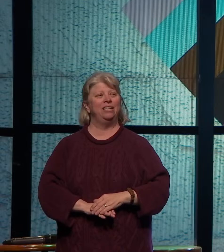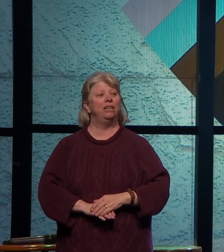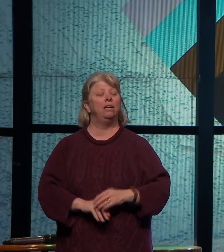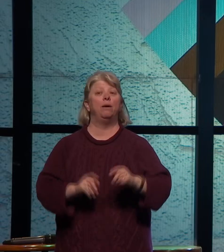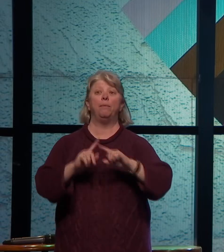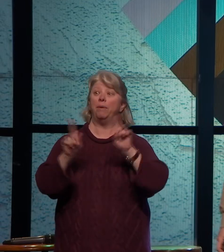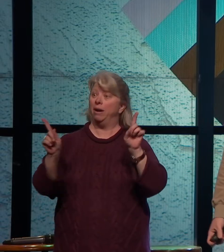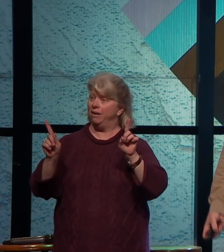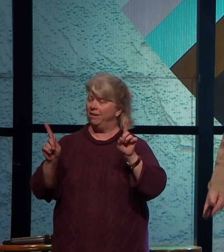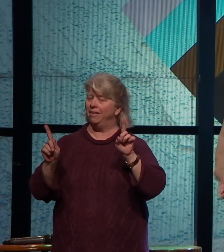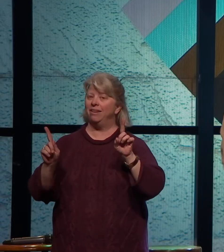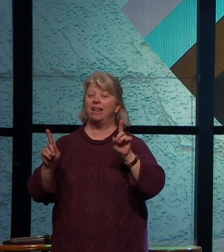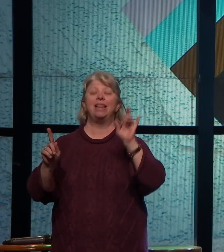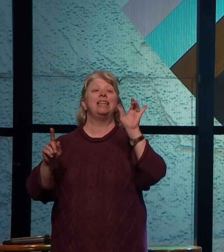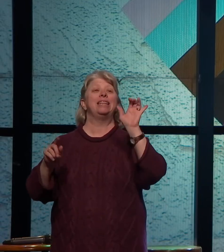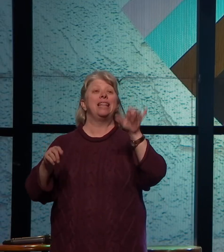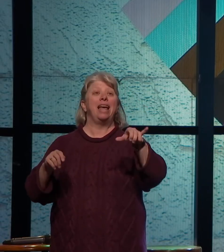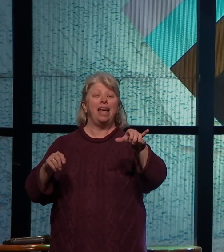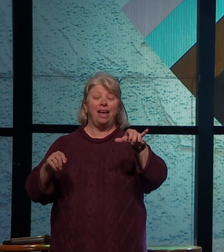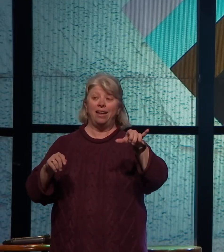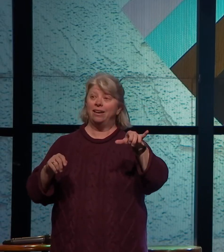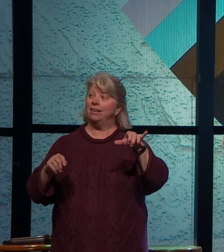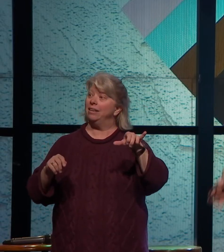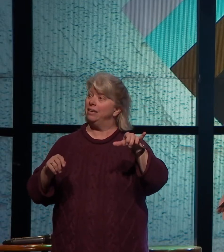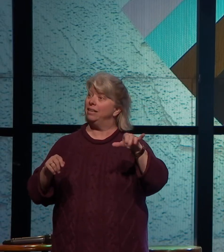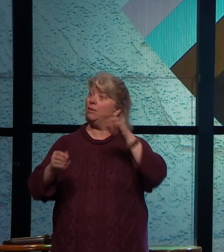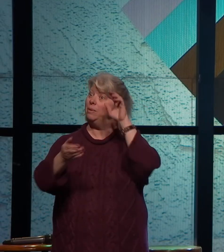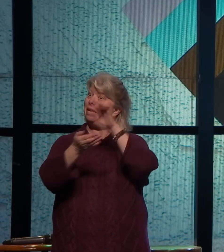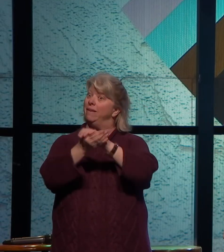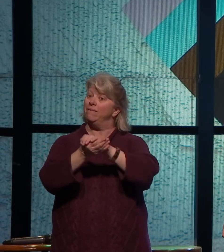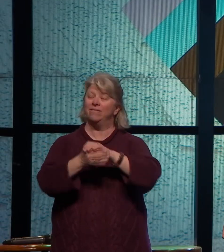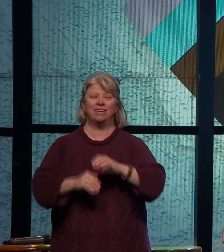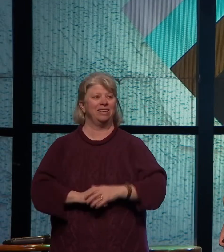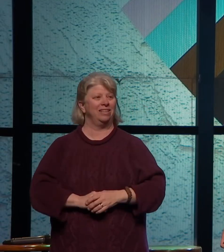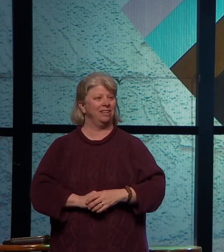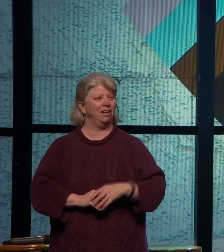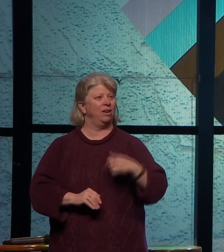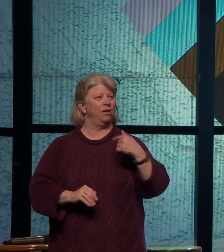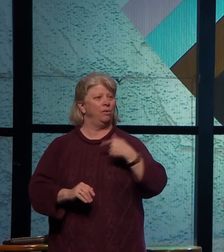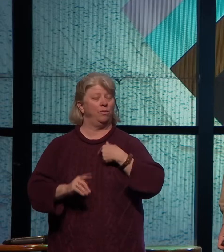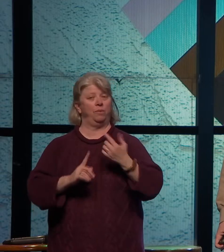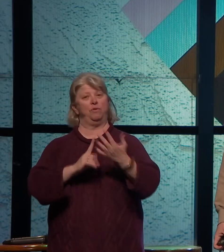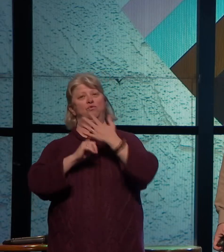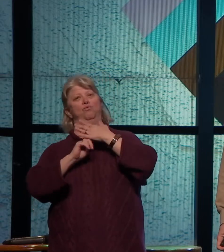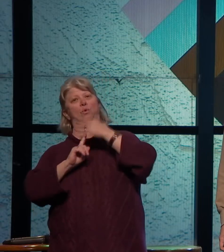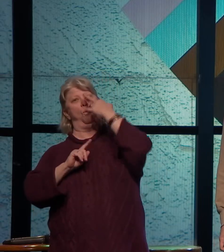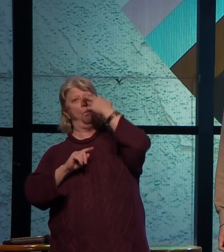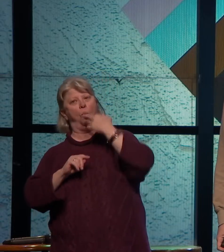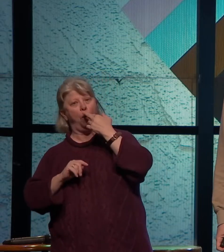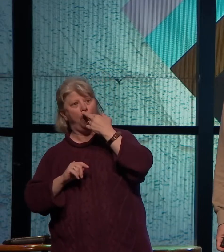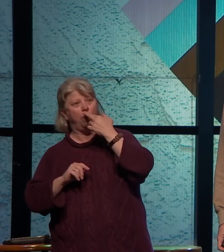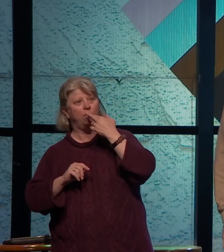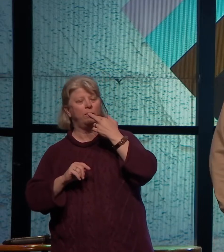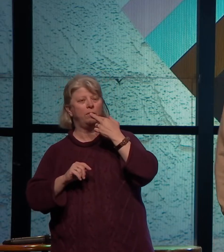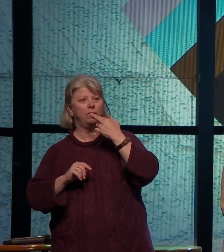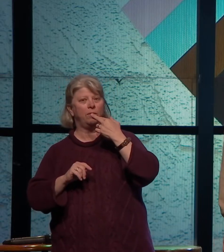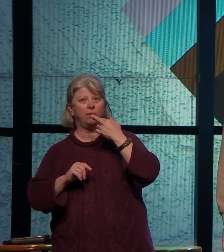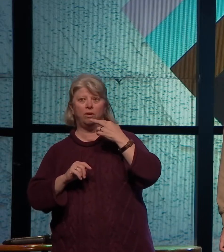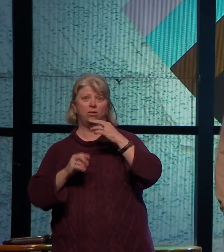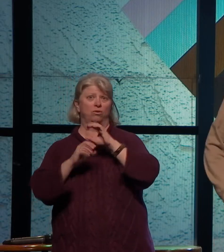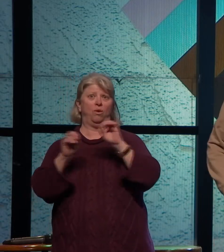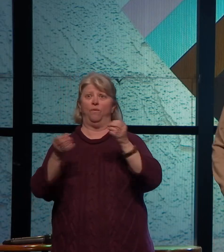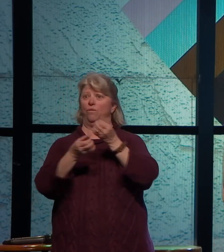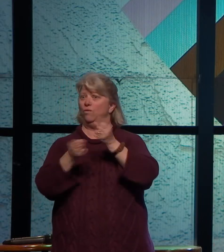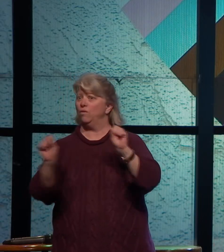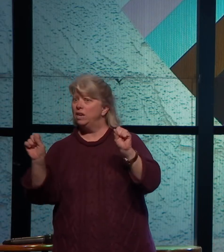But that's the belief. We're being oppressed by Rome. We don't have our